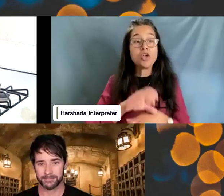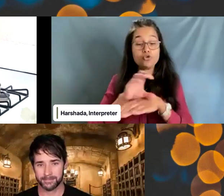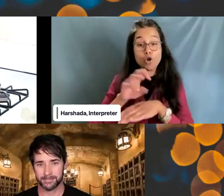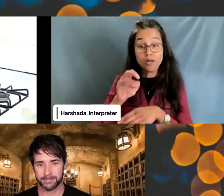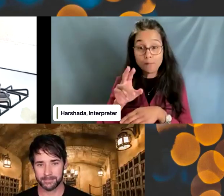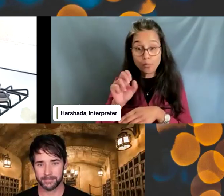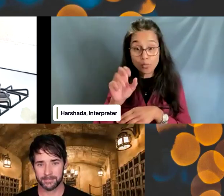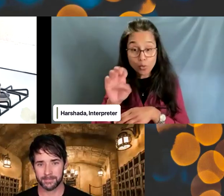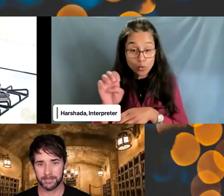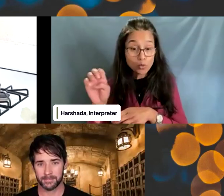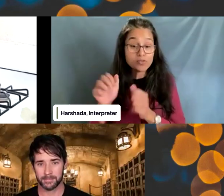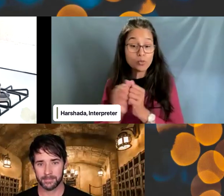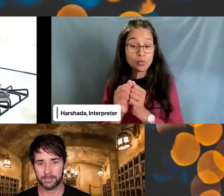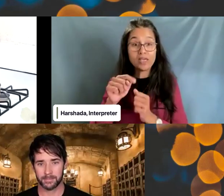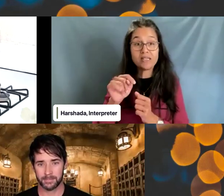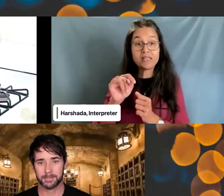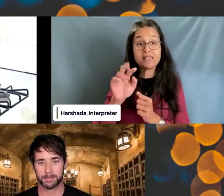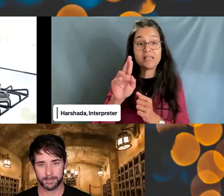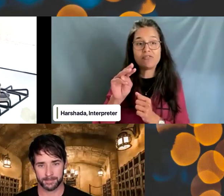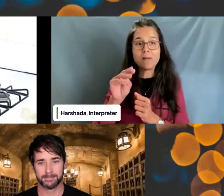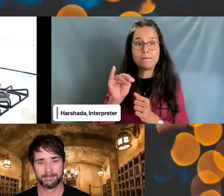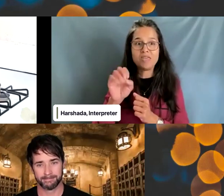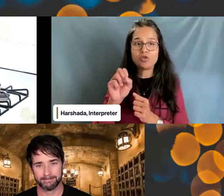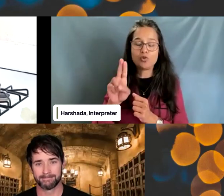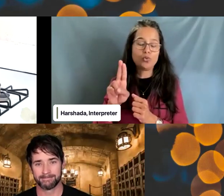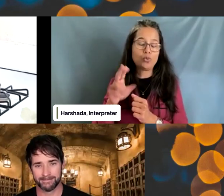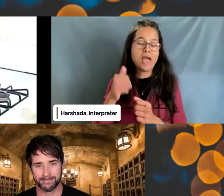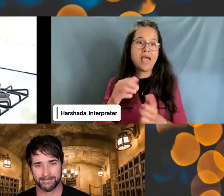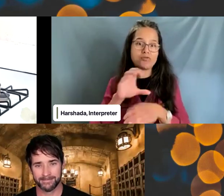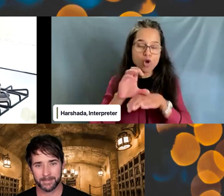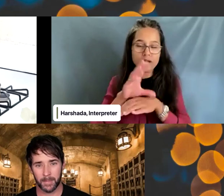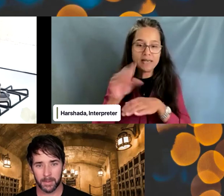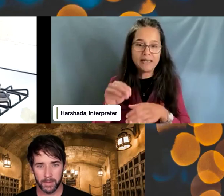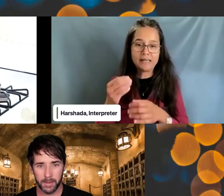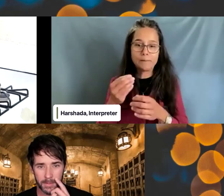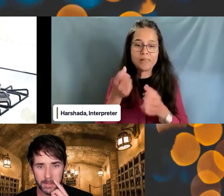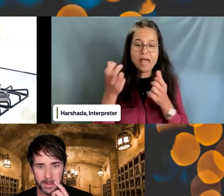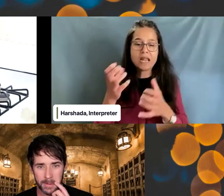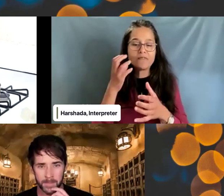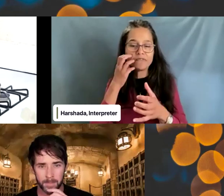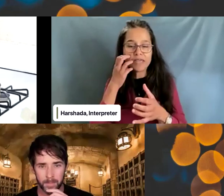has the coffee and the chocolate and the creaminess. I think those are my top desserts for sure. Yeah.